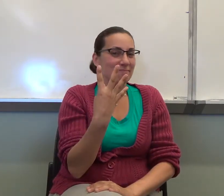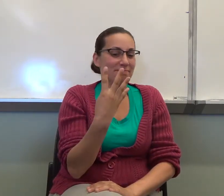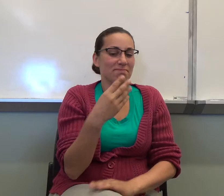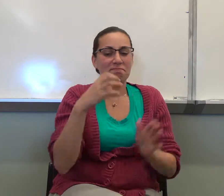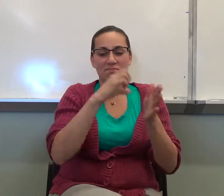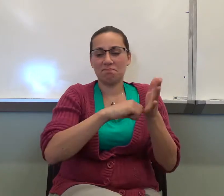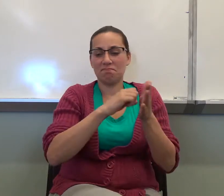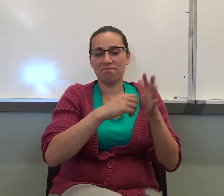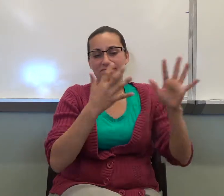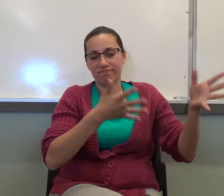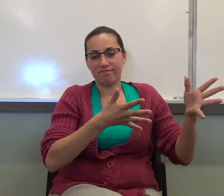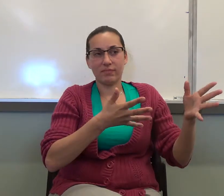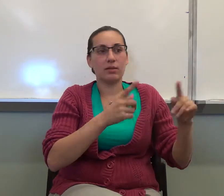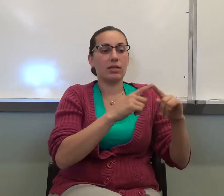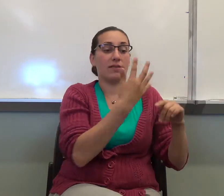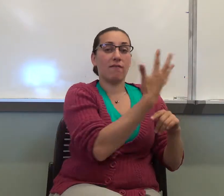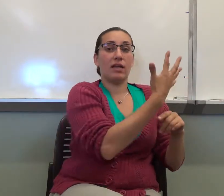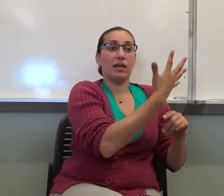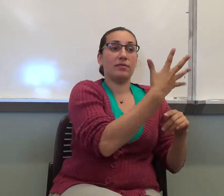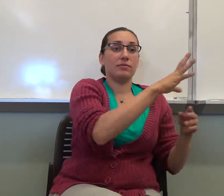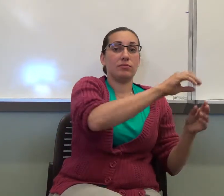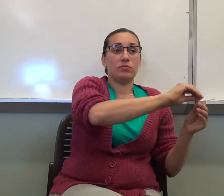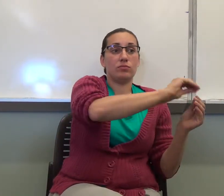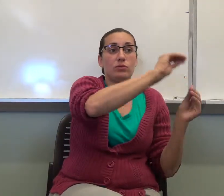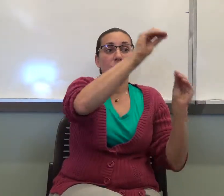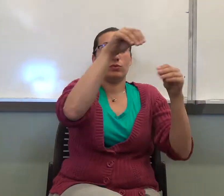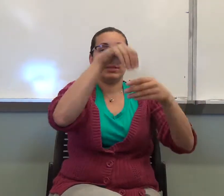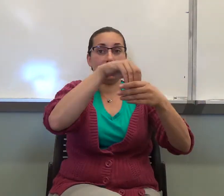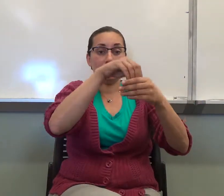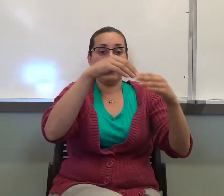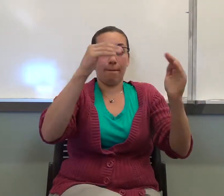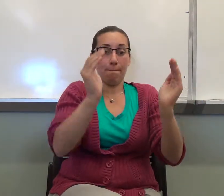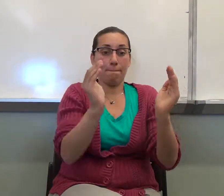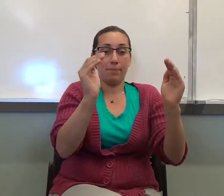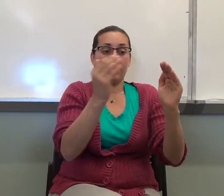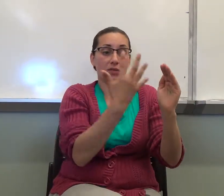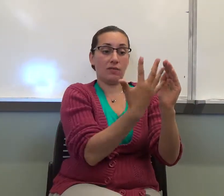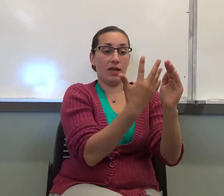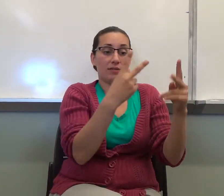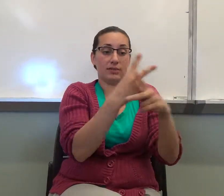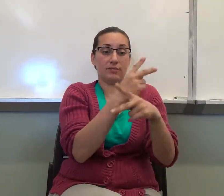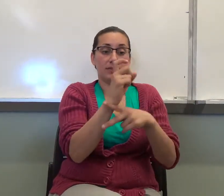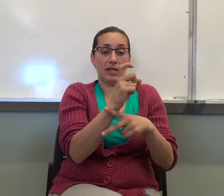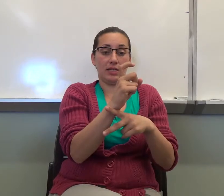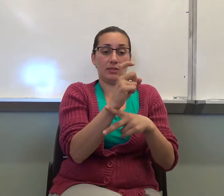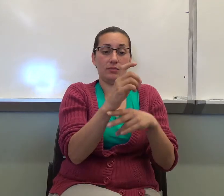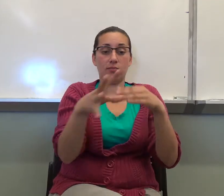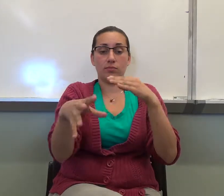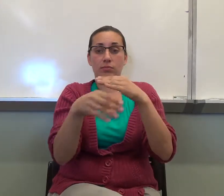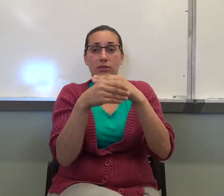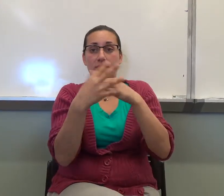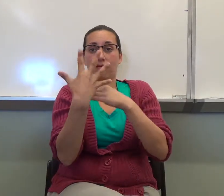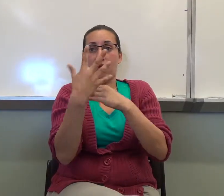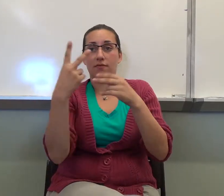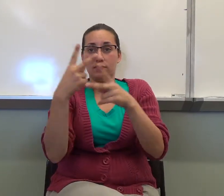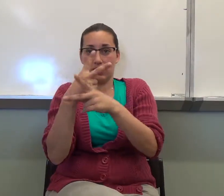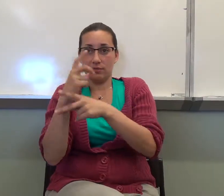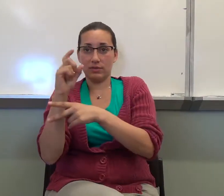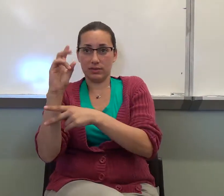bring the 5 inside, 5 times x plus 5 times 7. Let's come back and